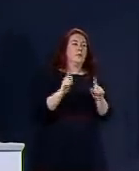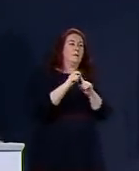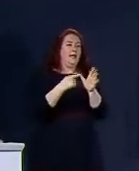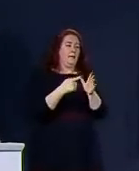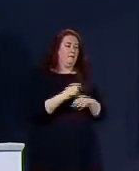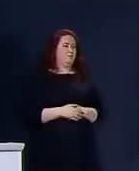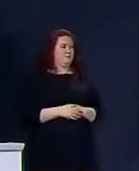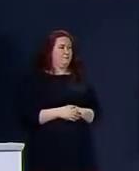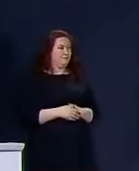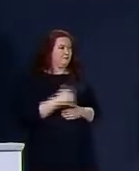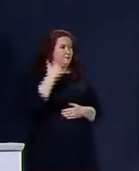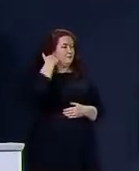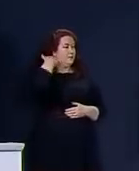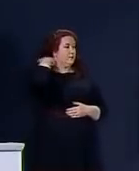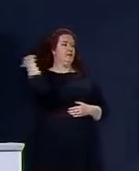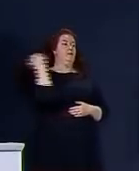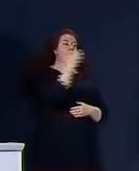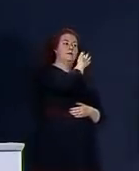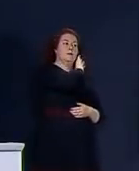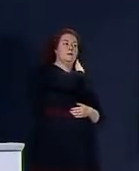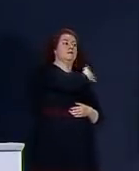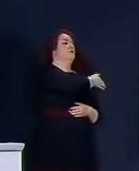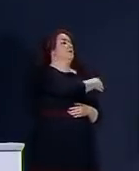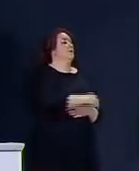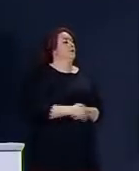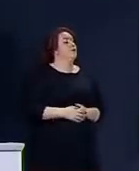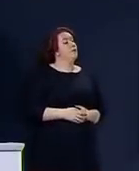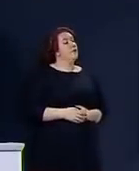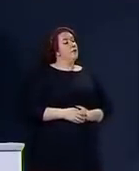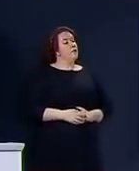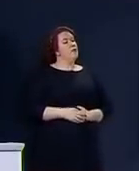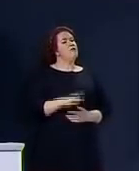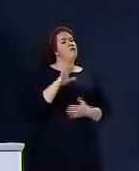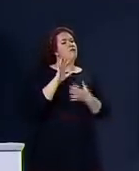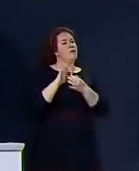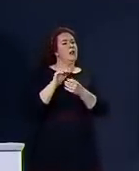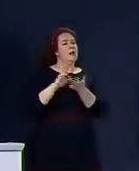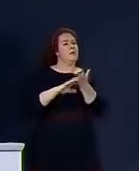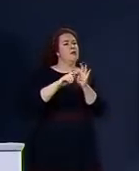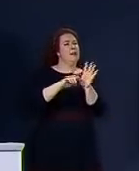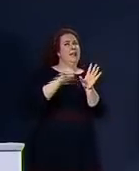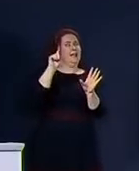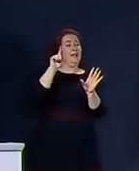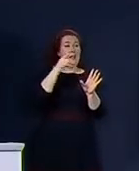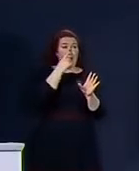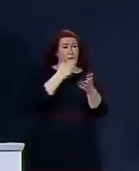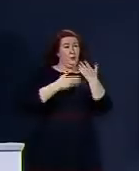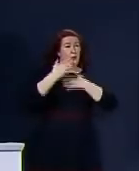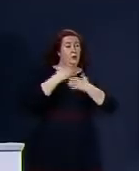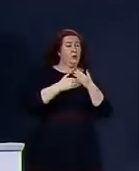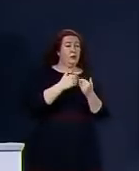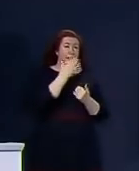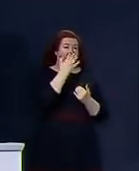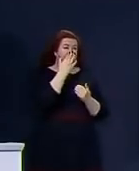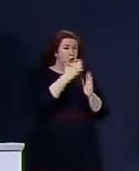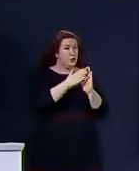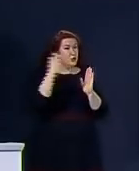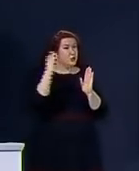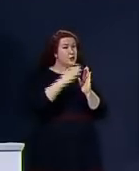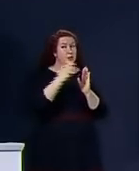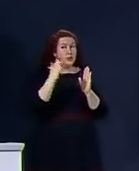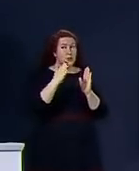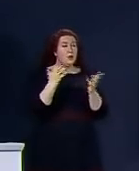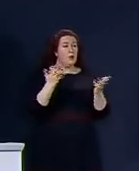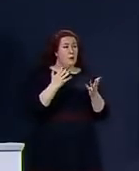Thanks, First Minister. In terms of the situation in Murray, are you able to say a bit more about the demographics of where these infections